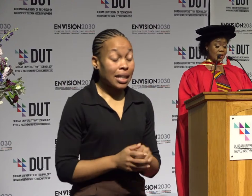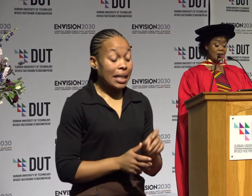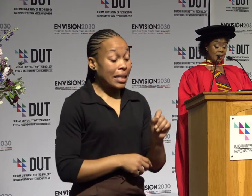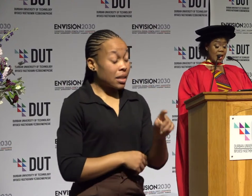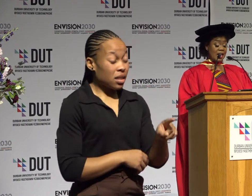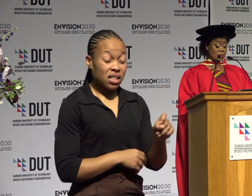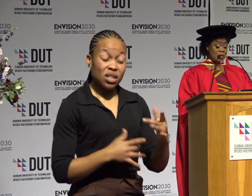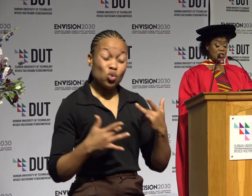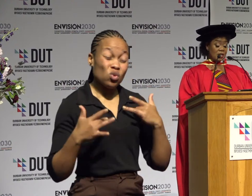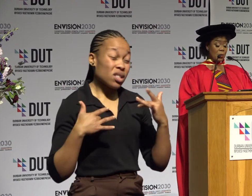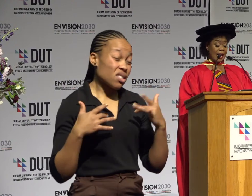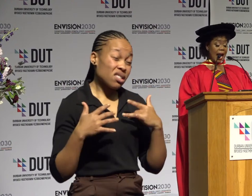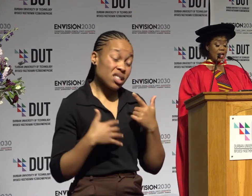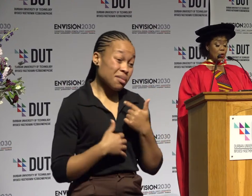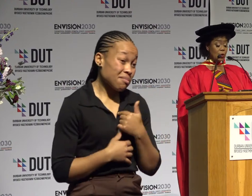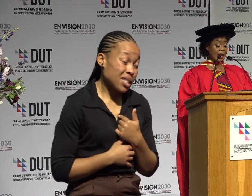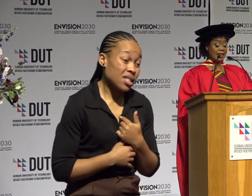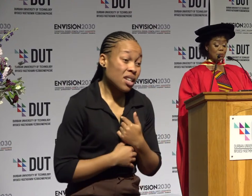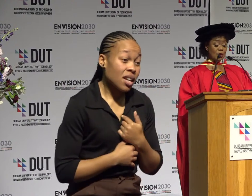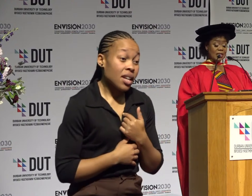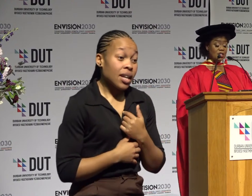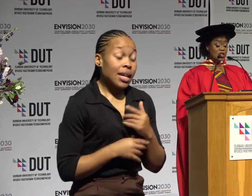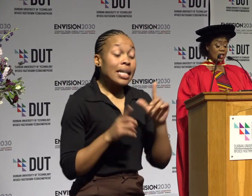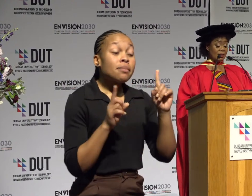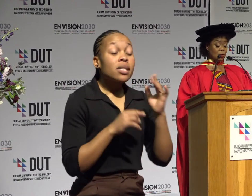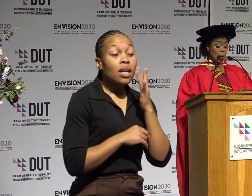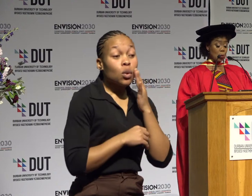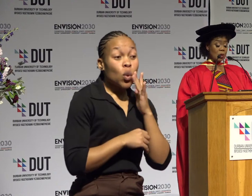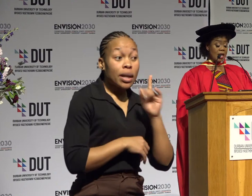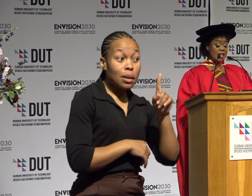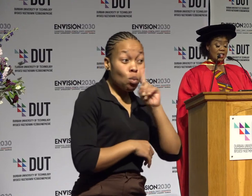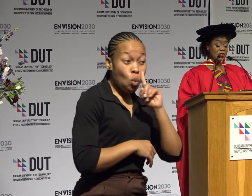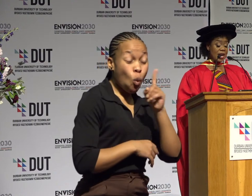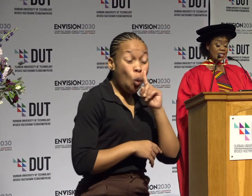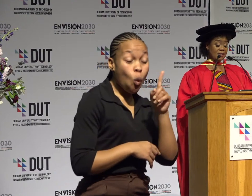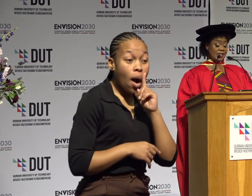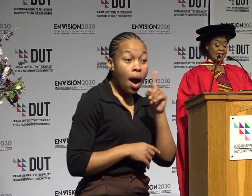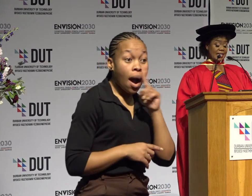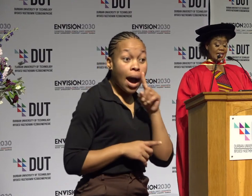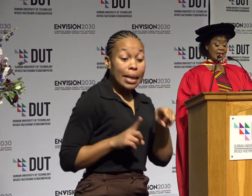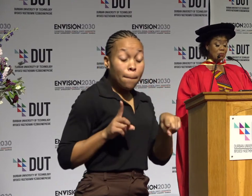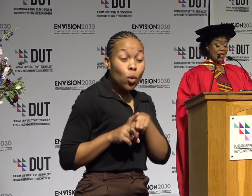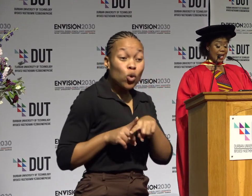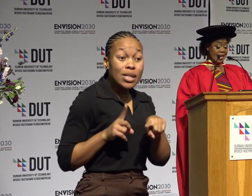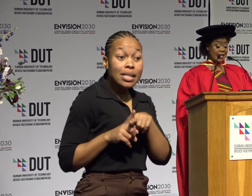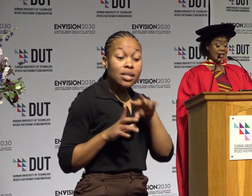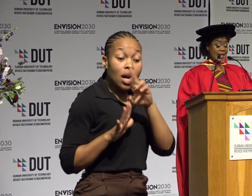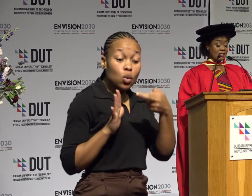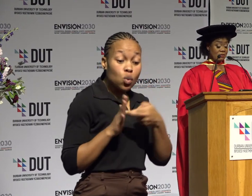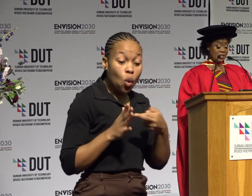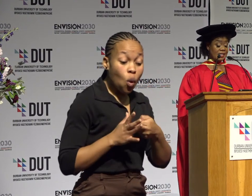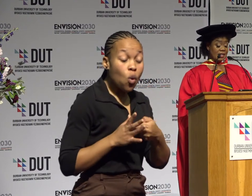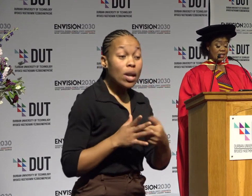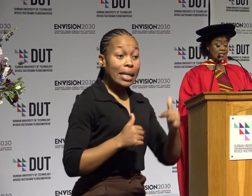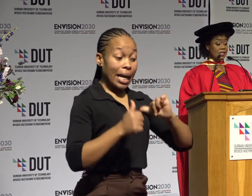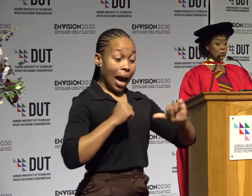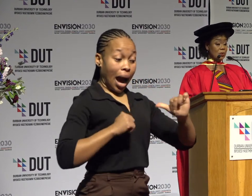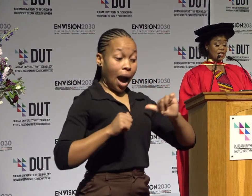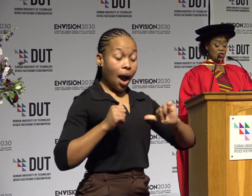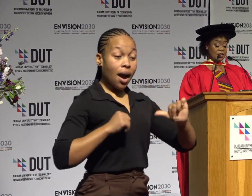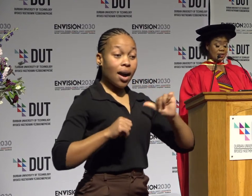me, especially when I look at the potential role the creative sector can play in reversing